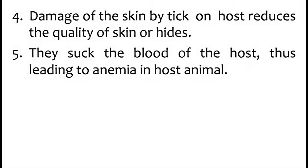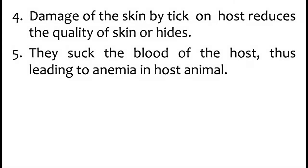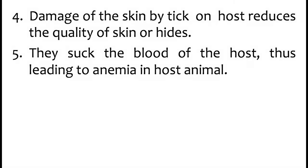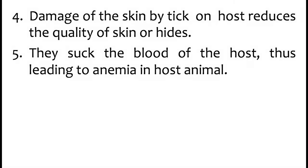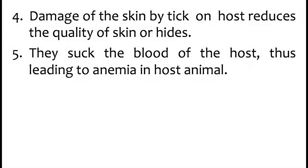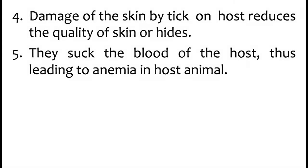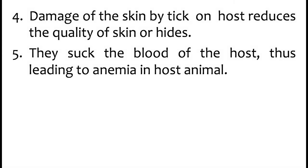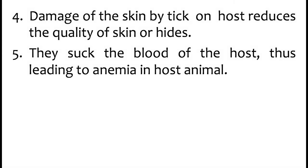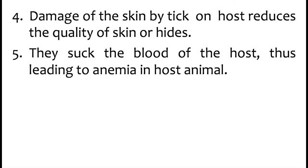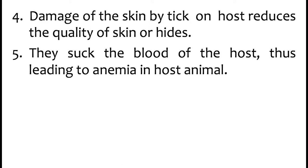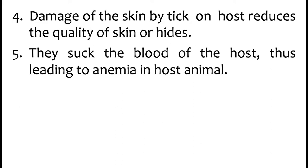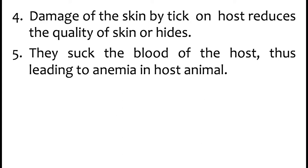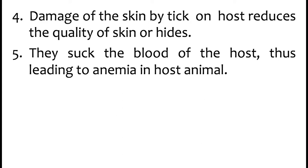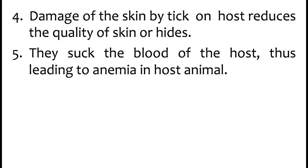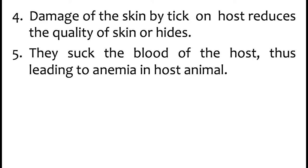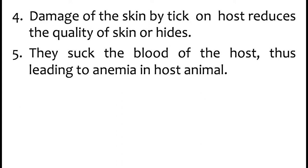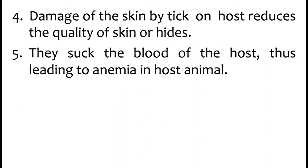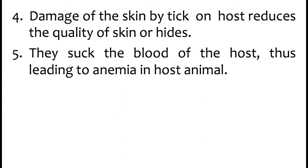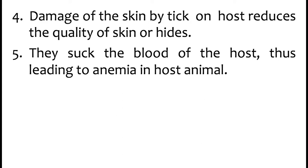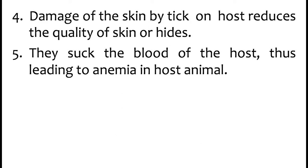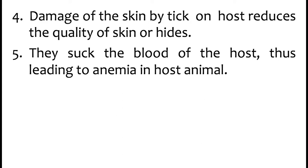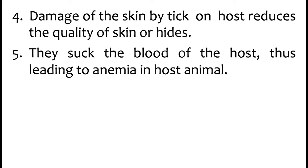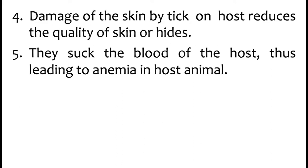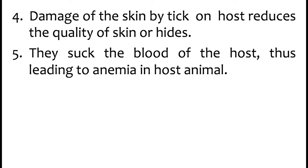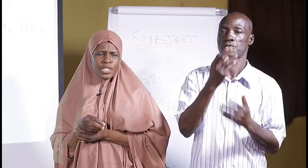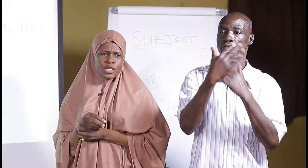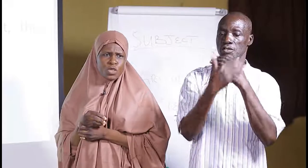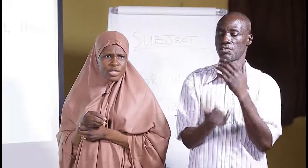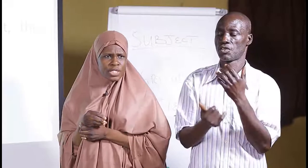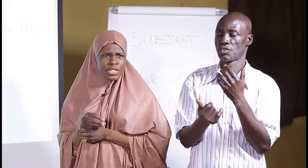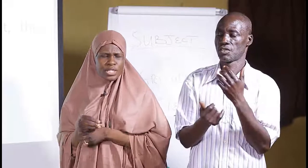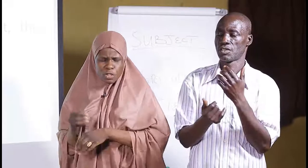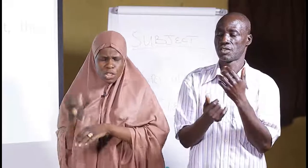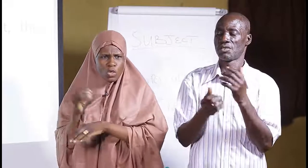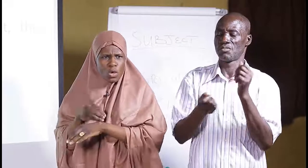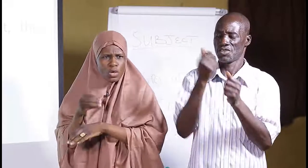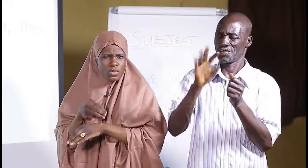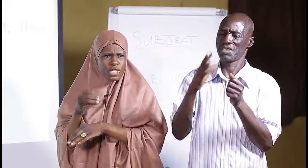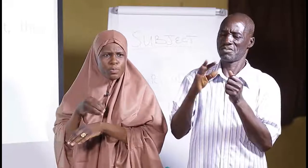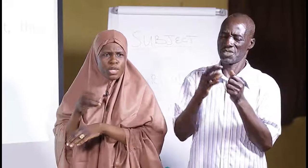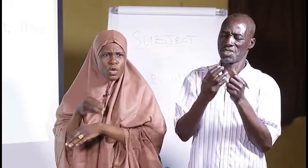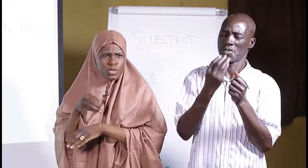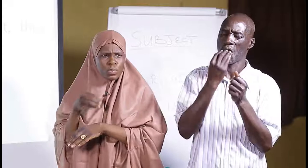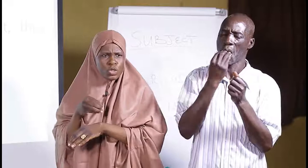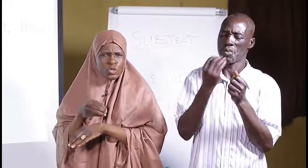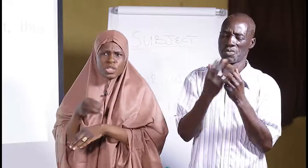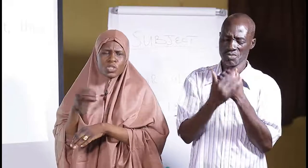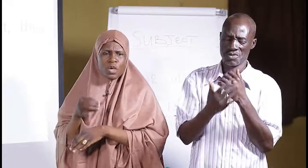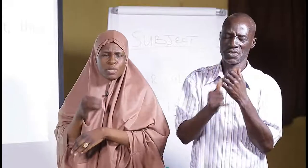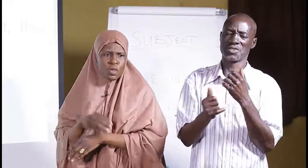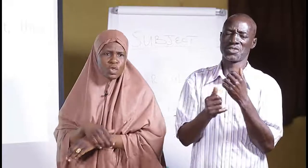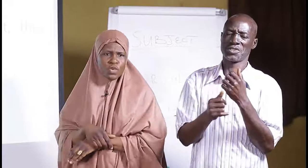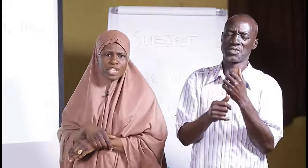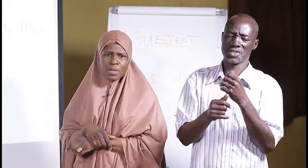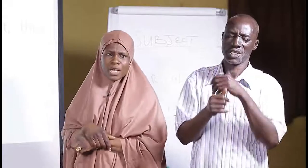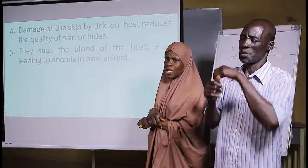horse, thus leading anemia to the host. Mostly they suck, this tick, they depend on the blood. So they suck